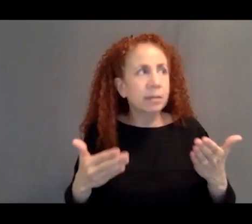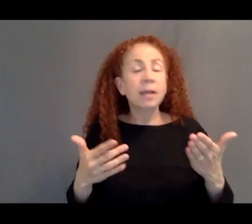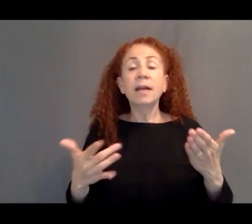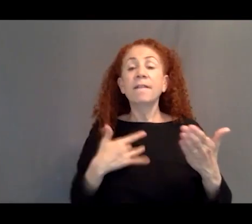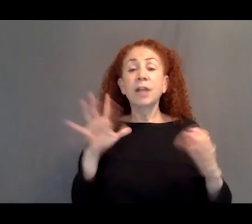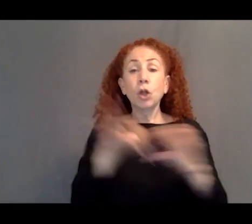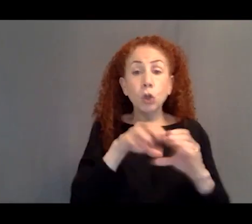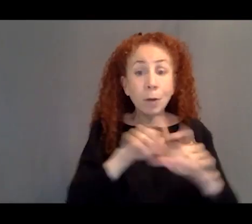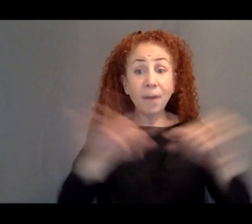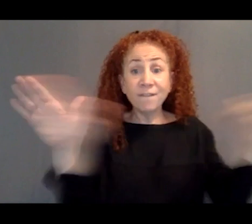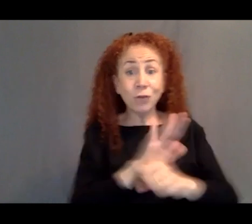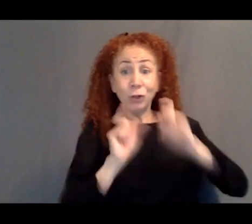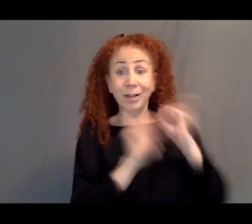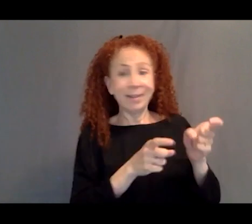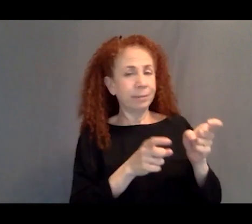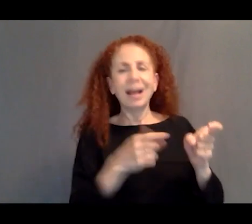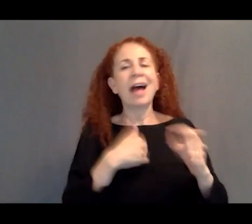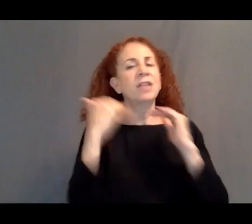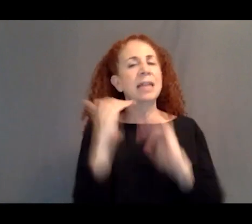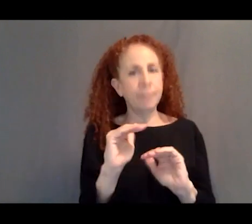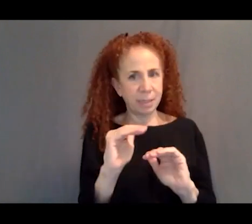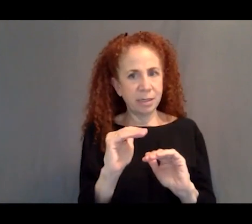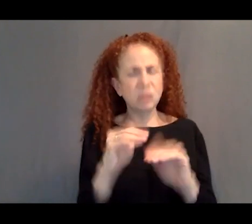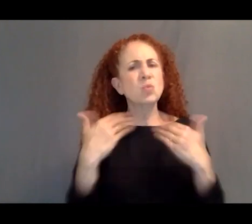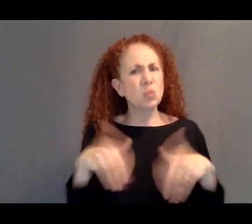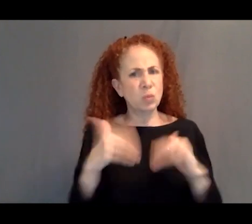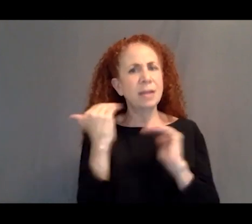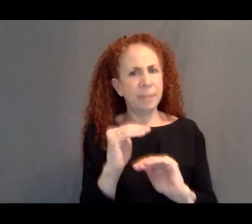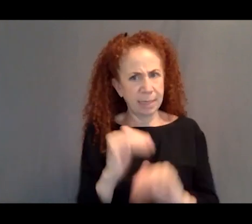but don't go all the way, and their limitations are notable.